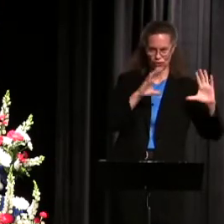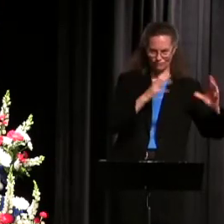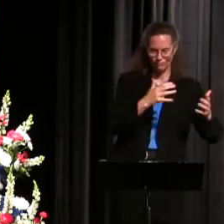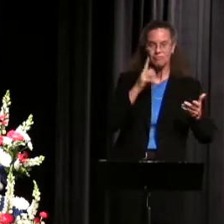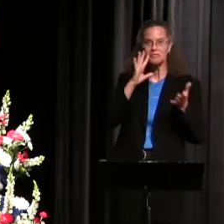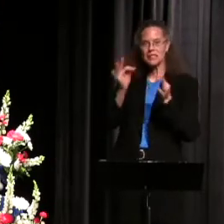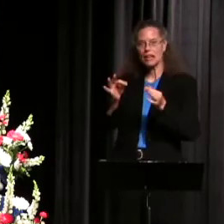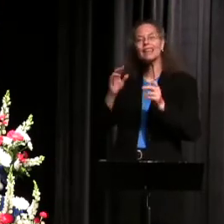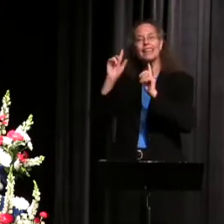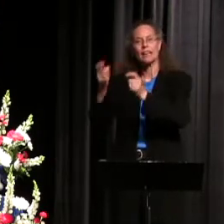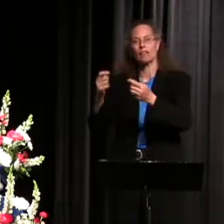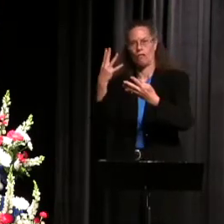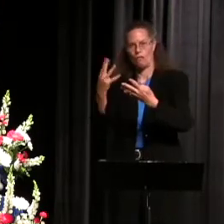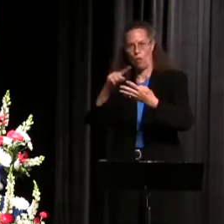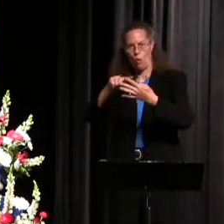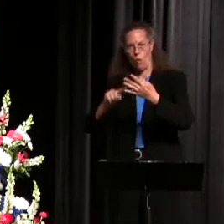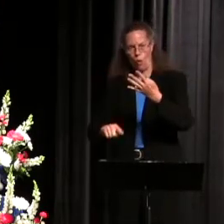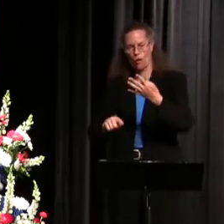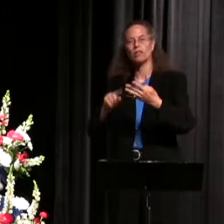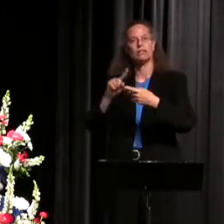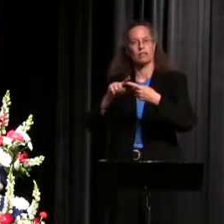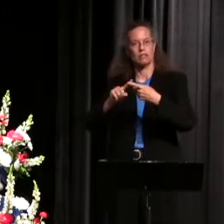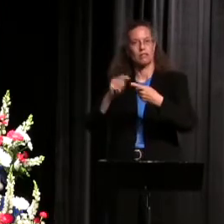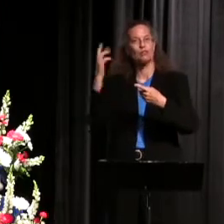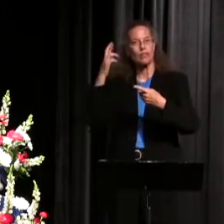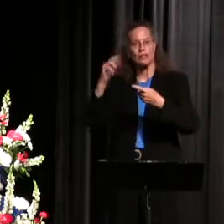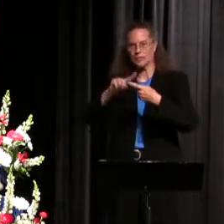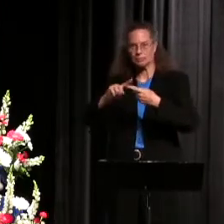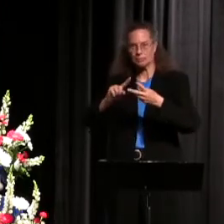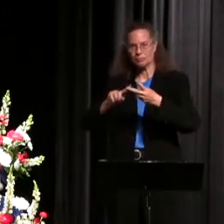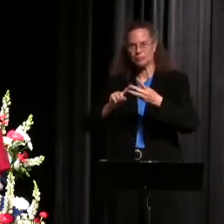back to four specific funds and causes.